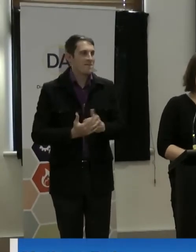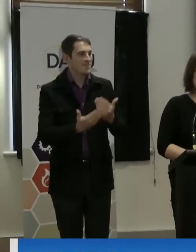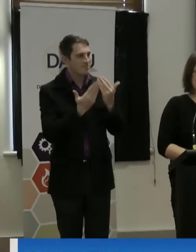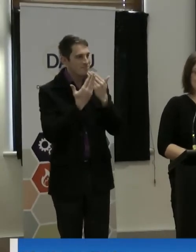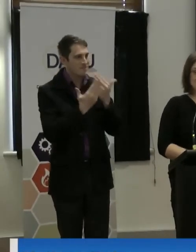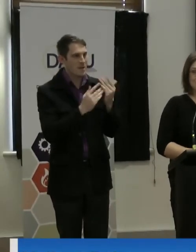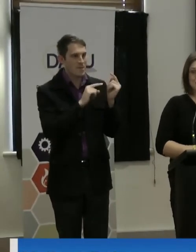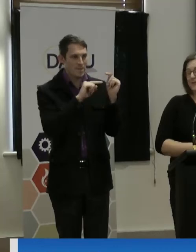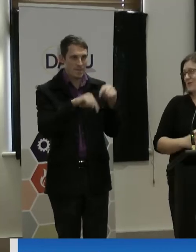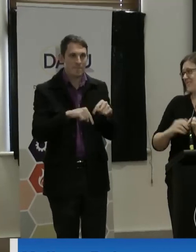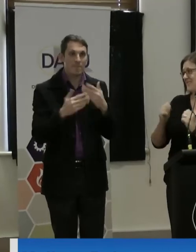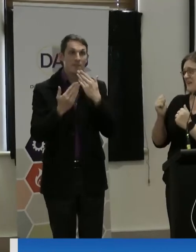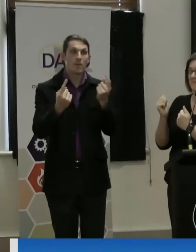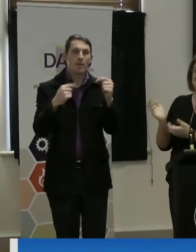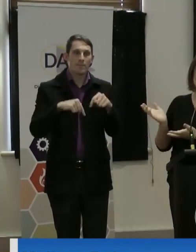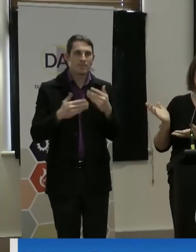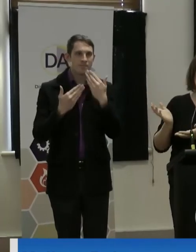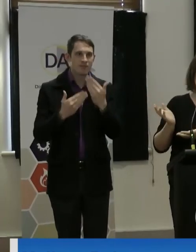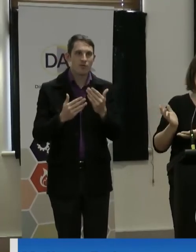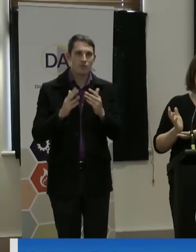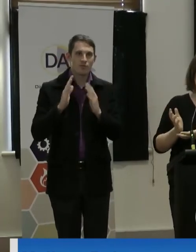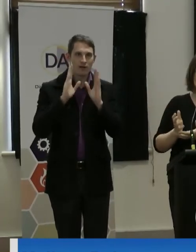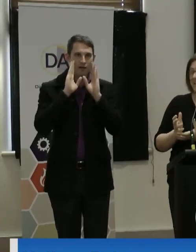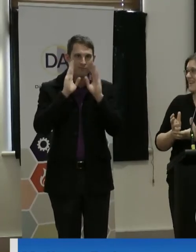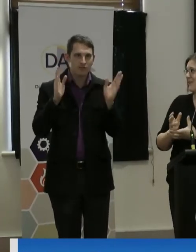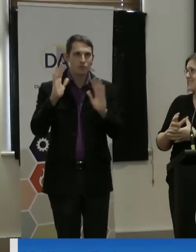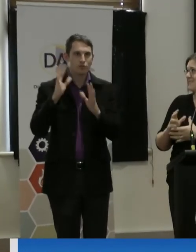coming. Thank you to this amazing Auslan